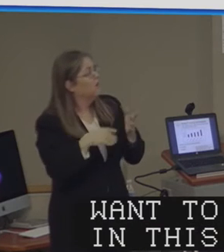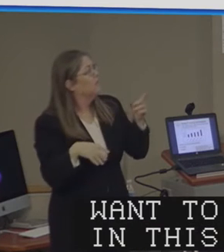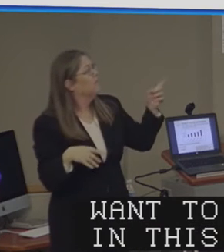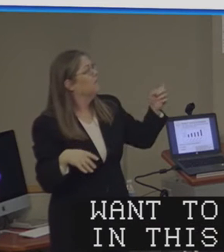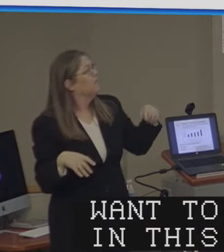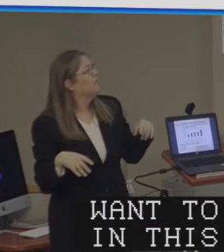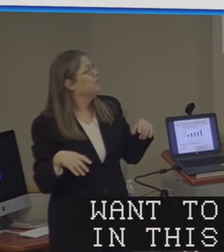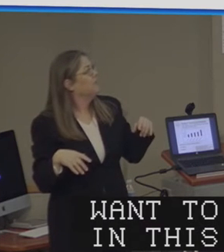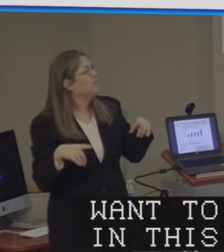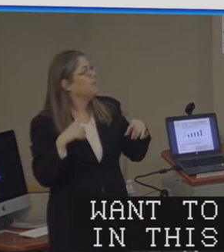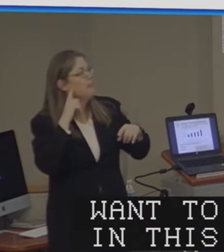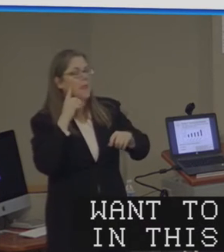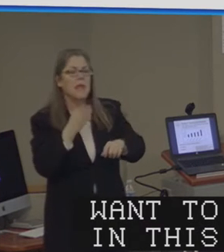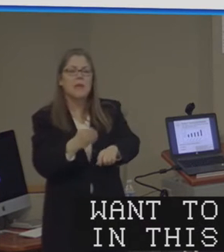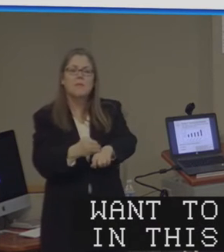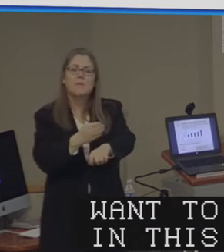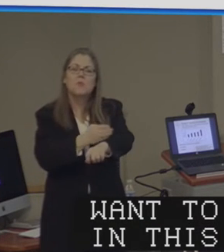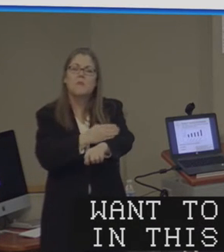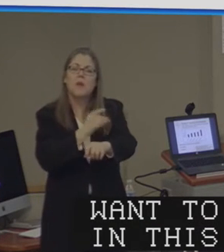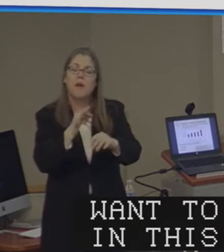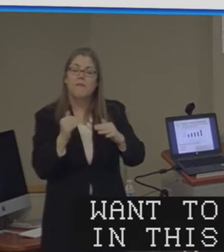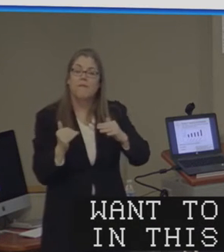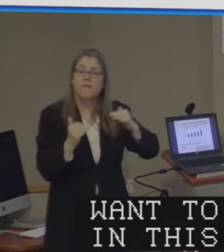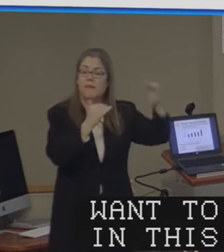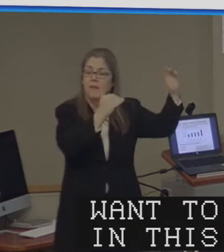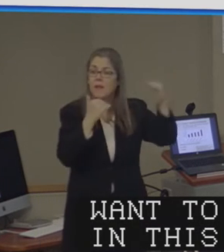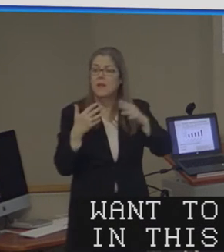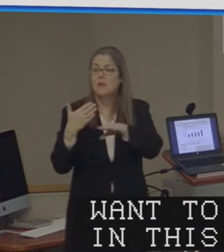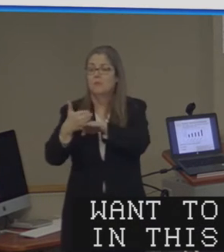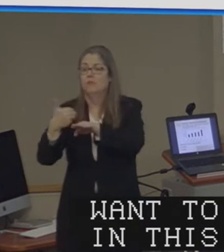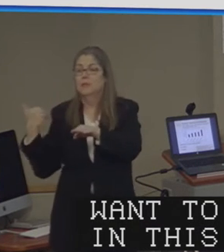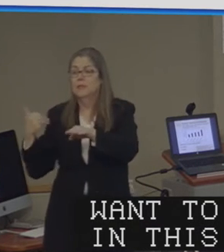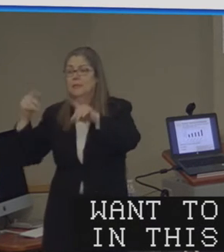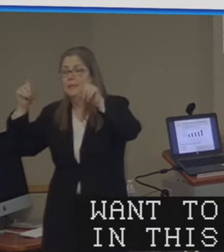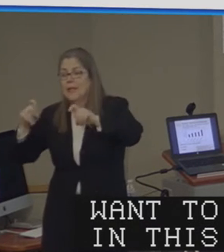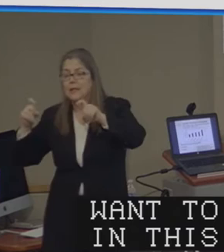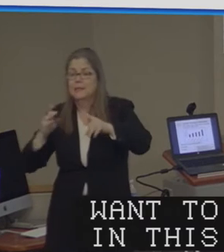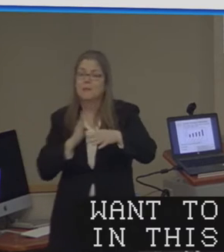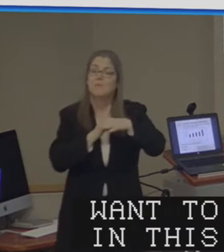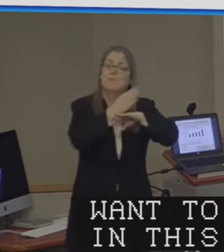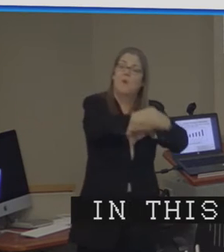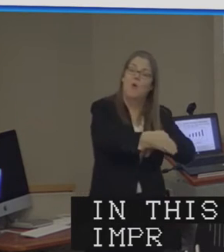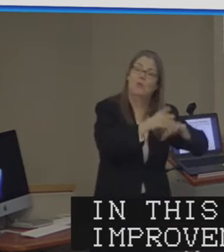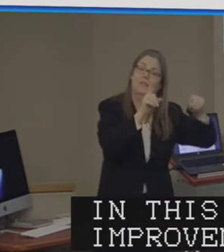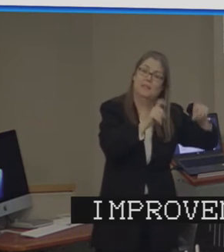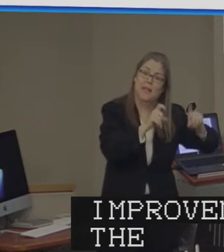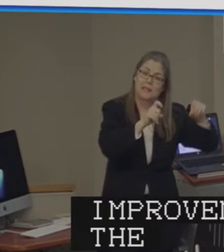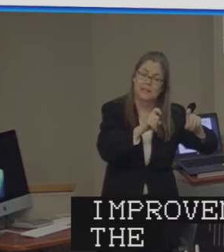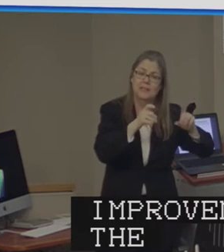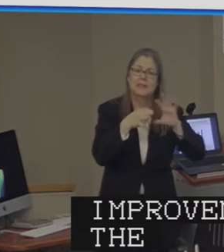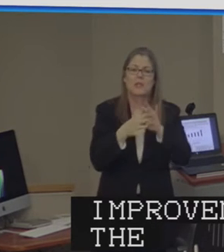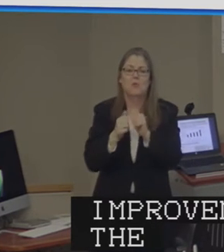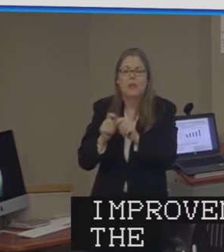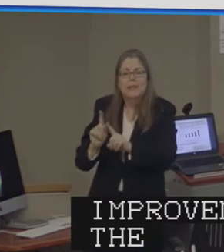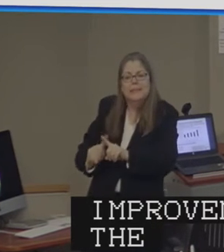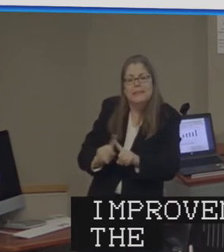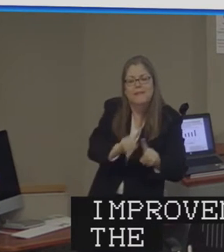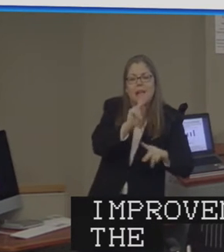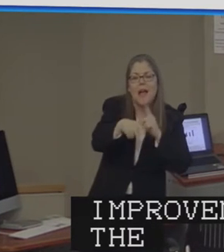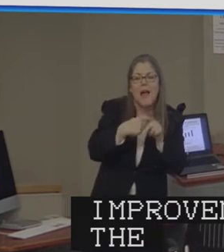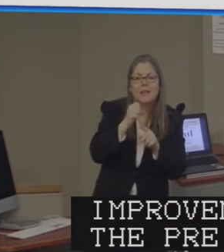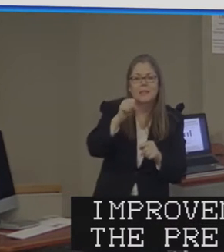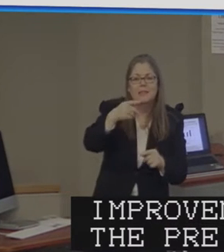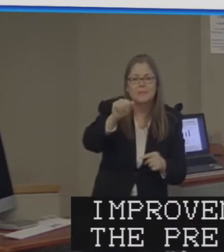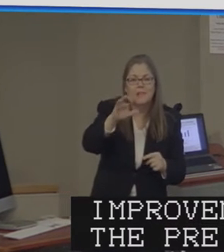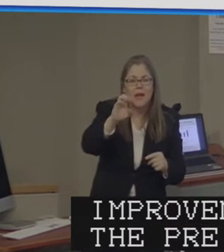of improvement, the pre to post test improvement, statistically taking care of, well, you need a control